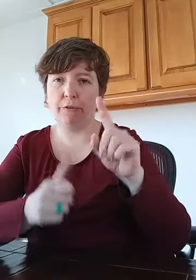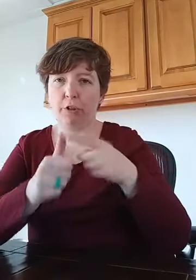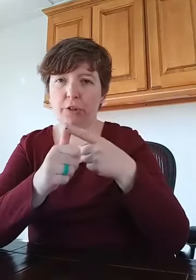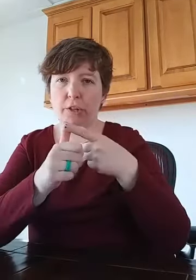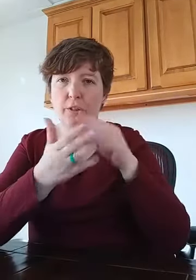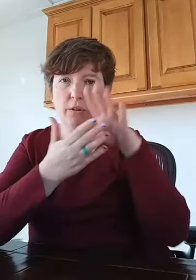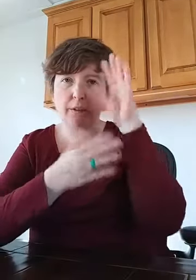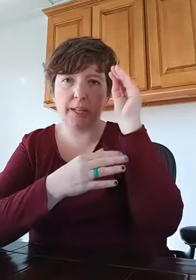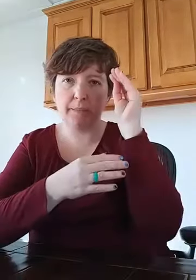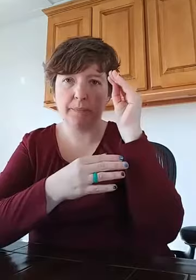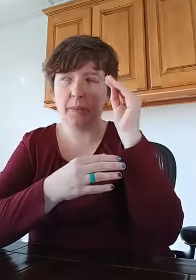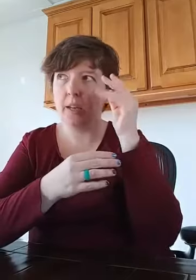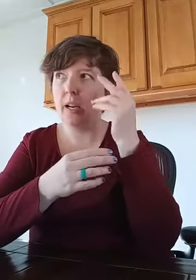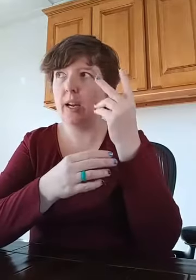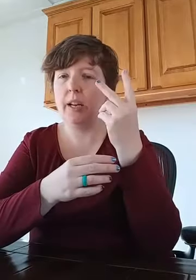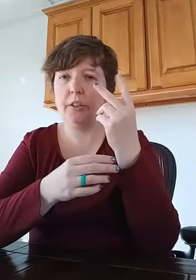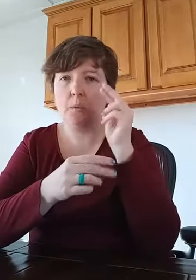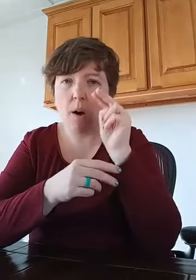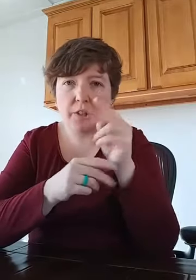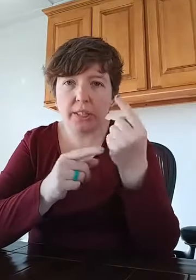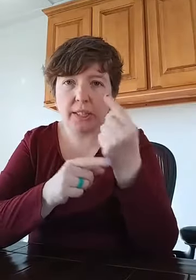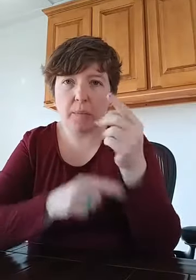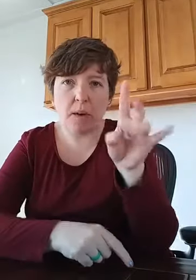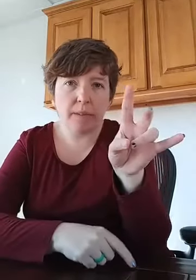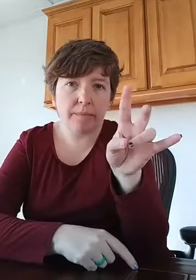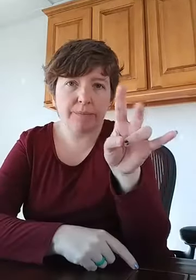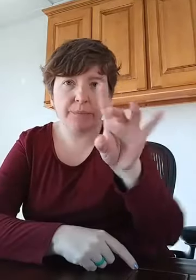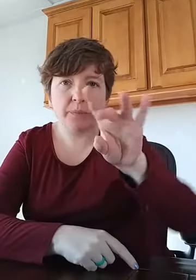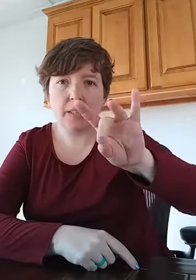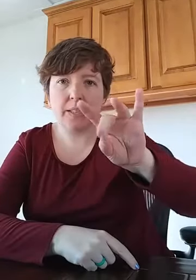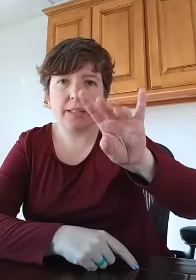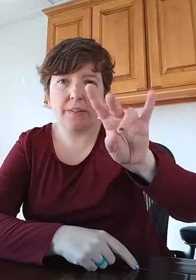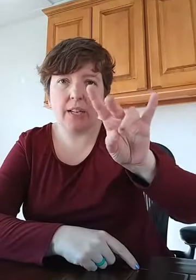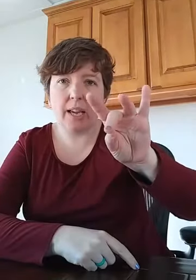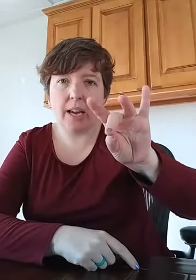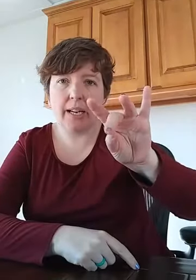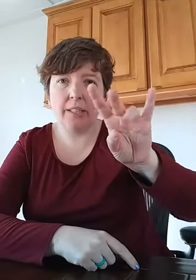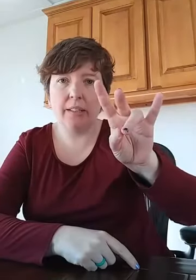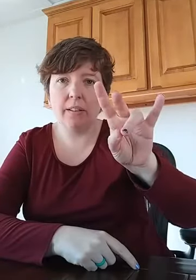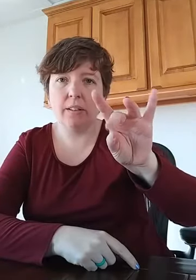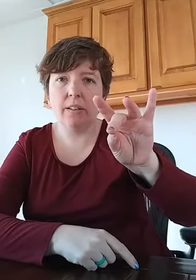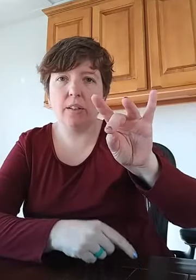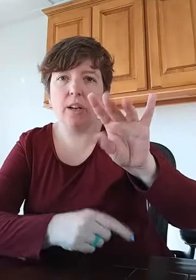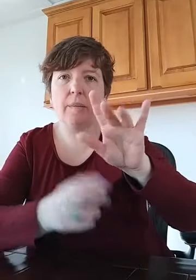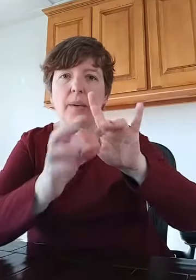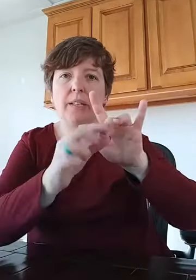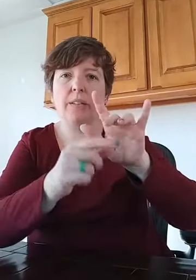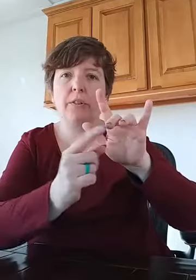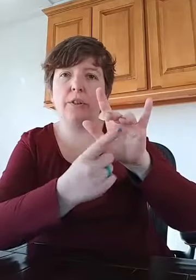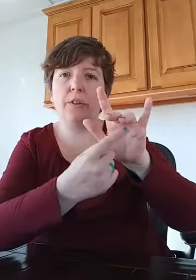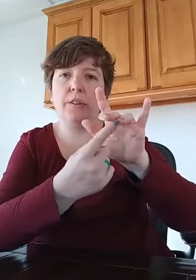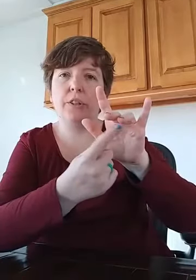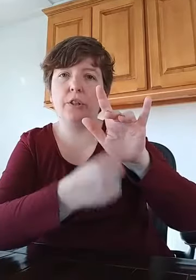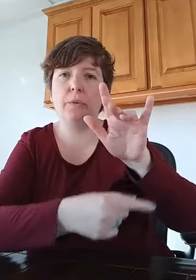first learning and you're watching someone. The 7 and the 8, because they're the 2 in the